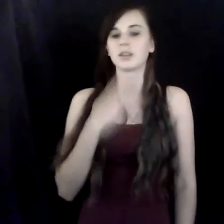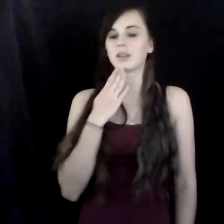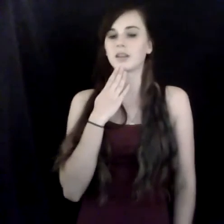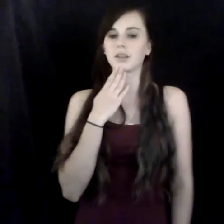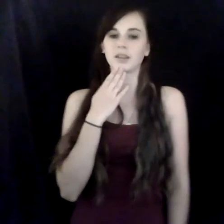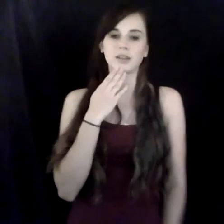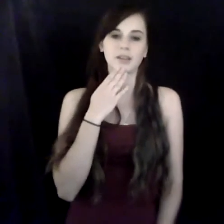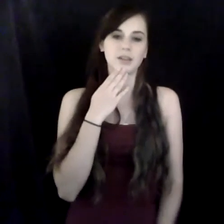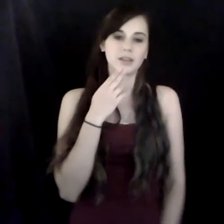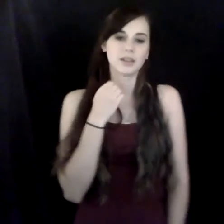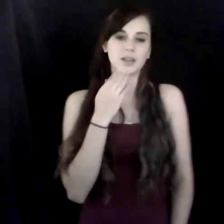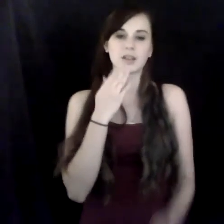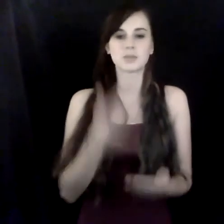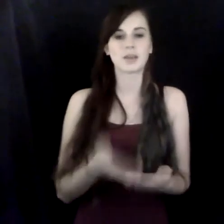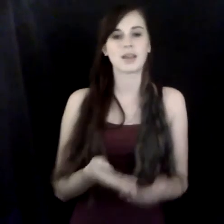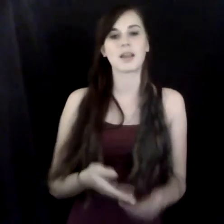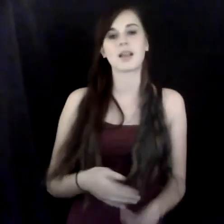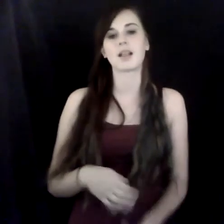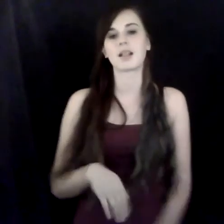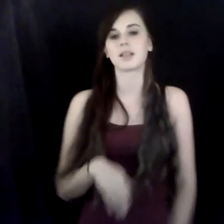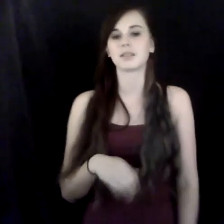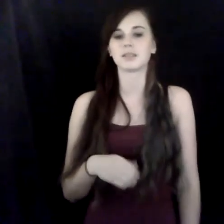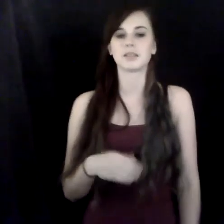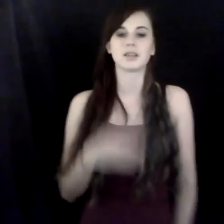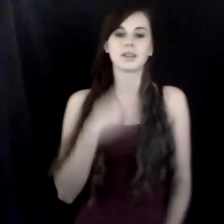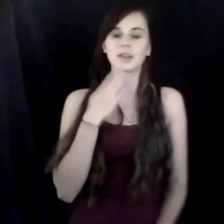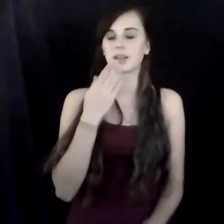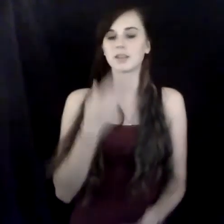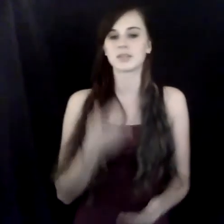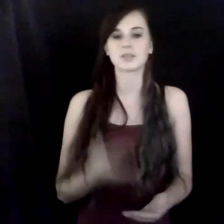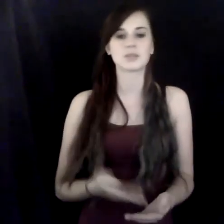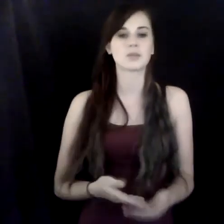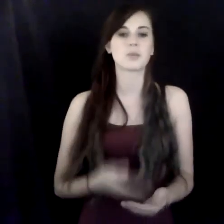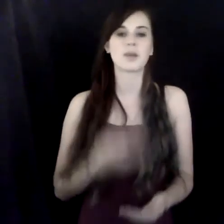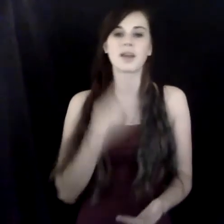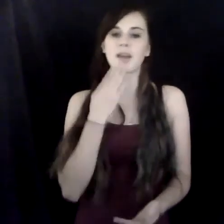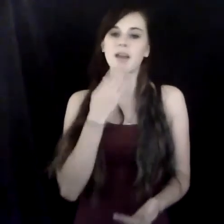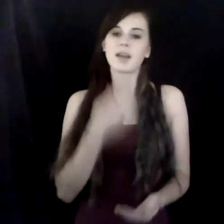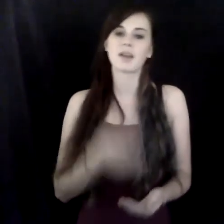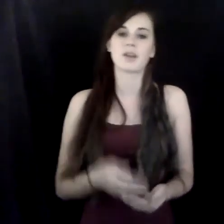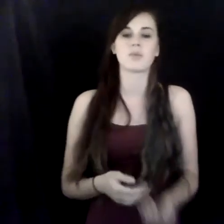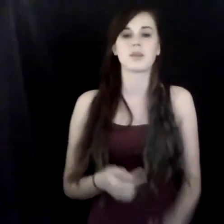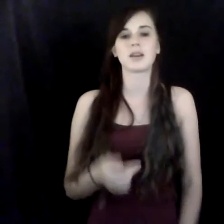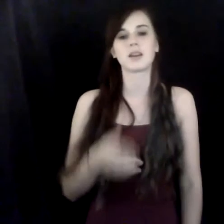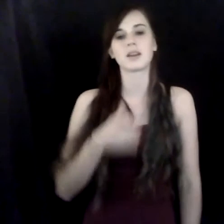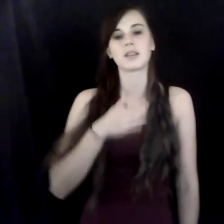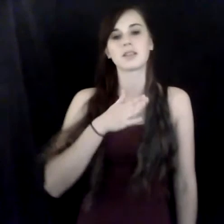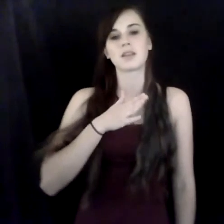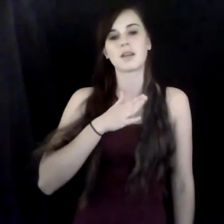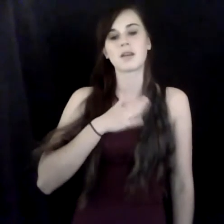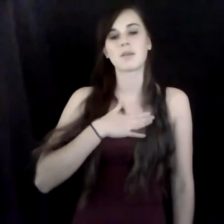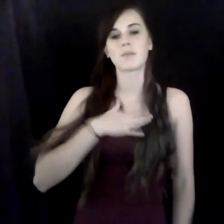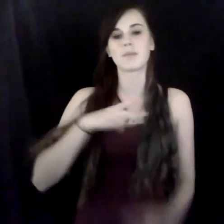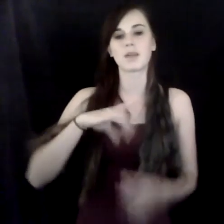It is well, it is well with my